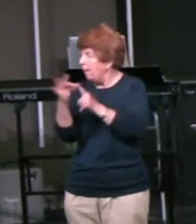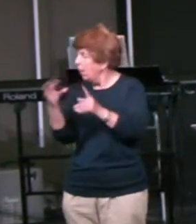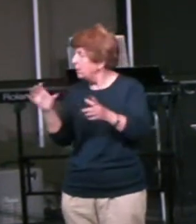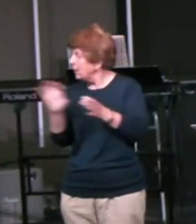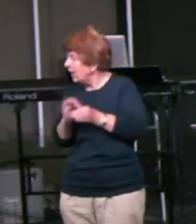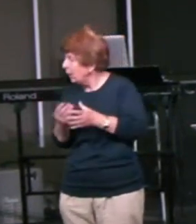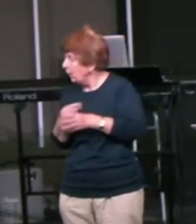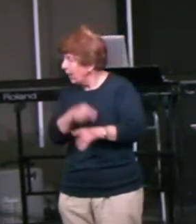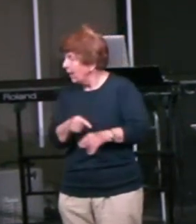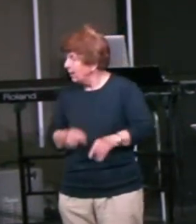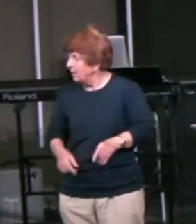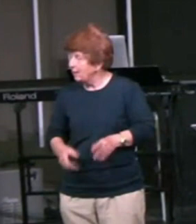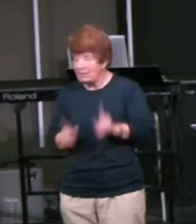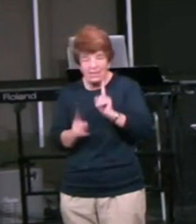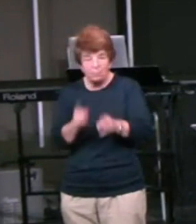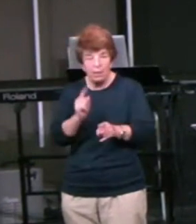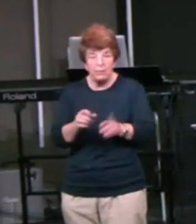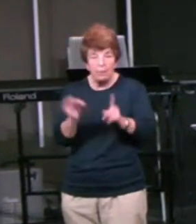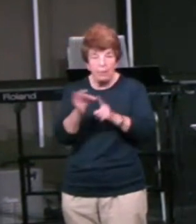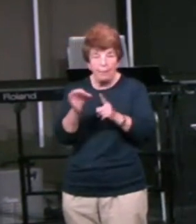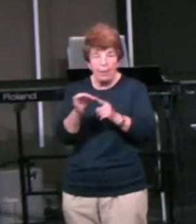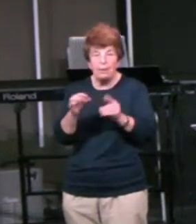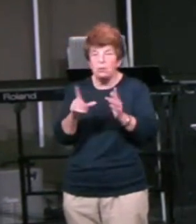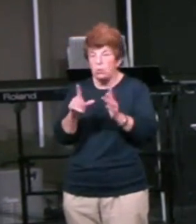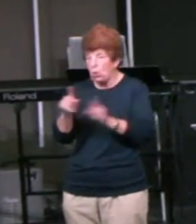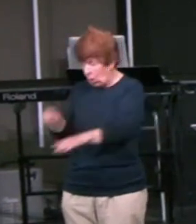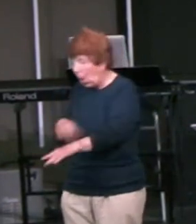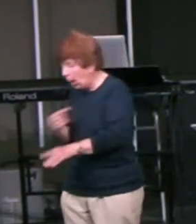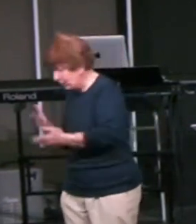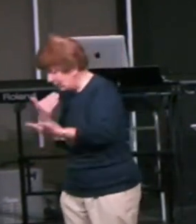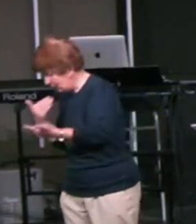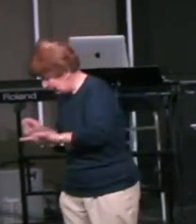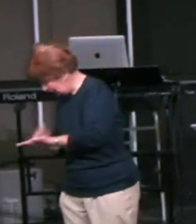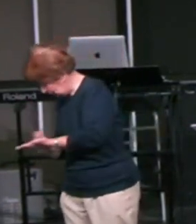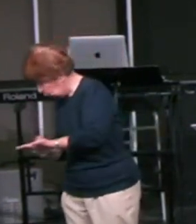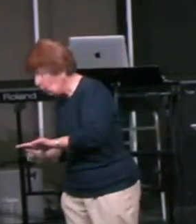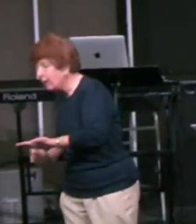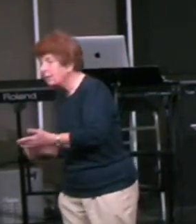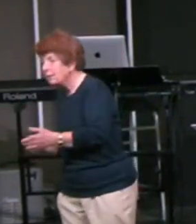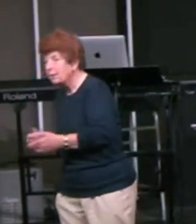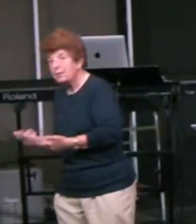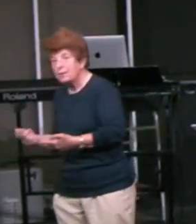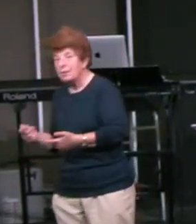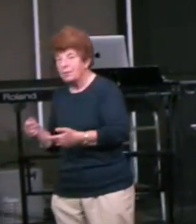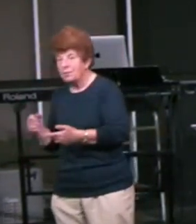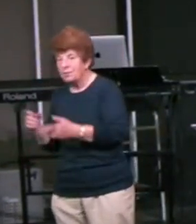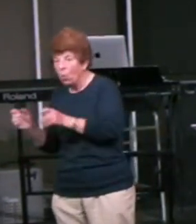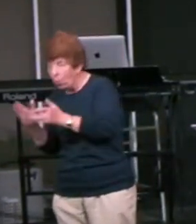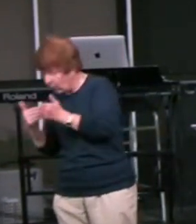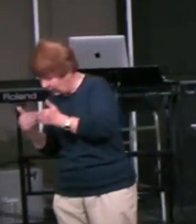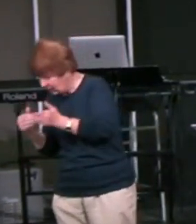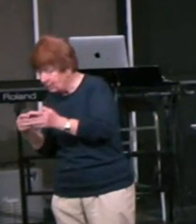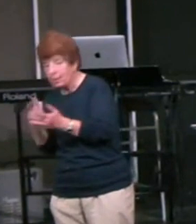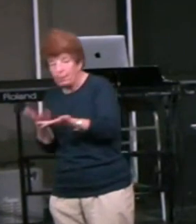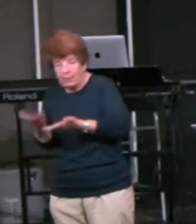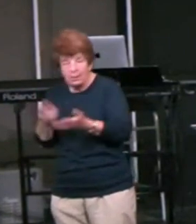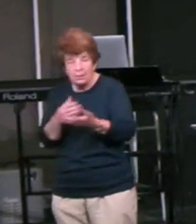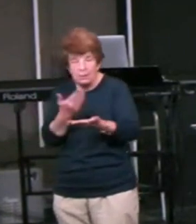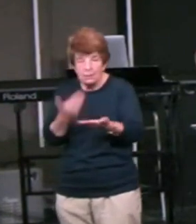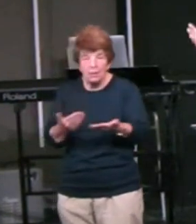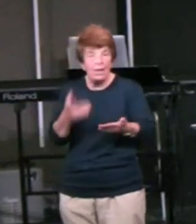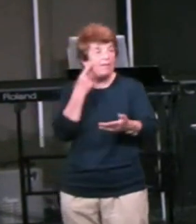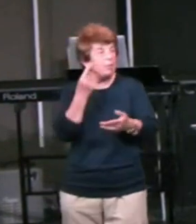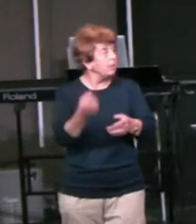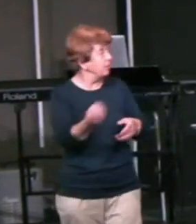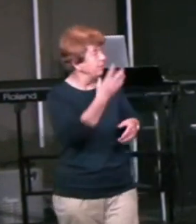with it. Sometimes the PowerPoint took me longer than the sermon to put together. And when I look at the PowerPoints that the guys use